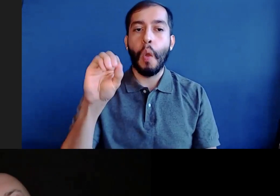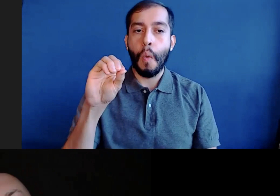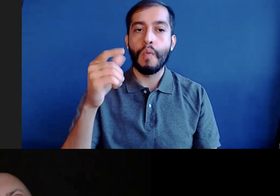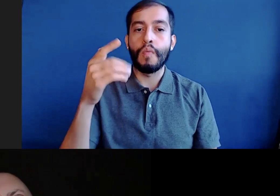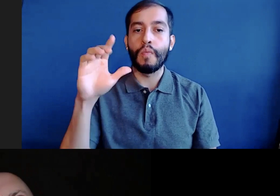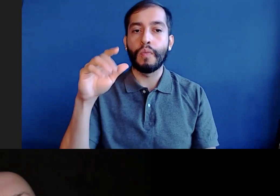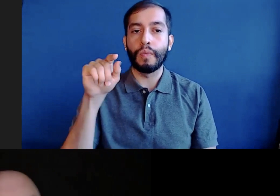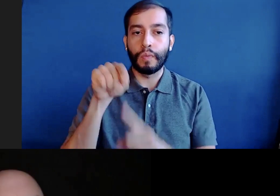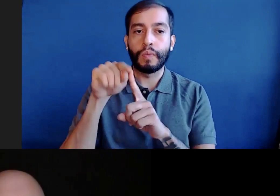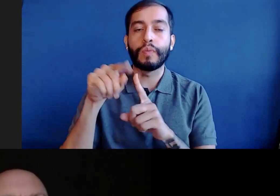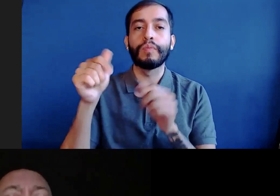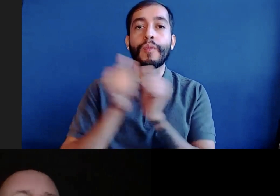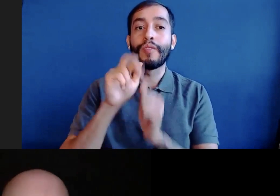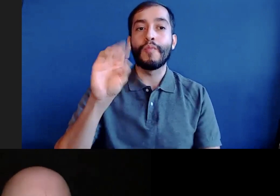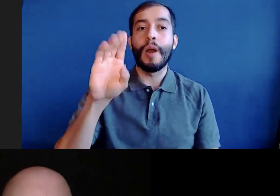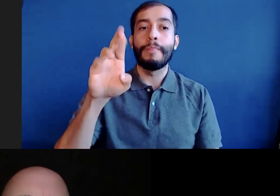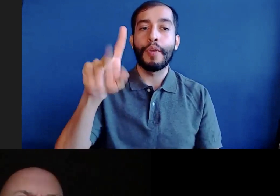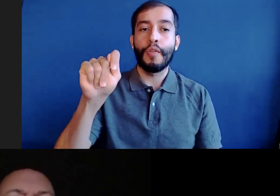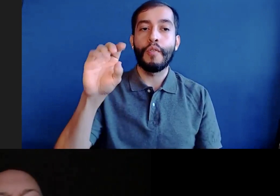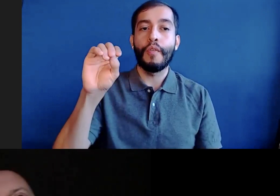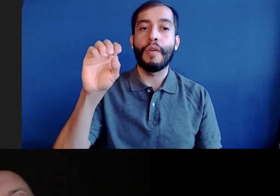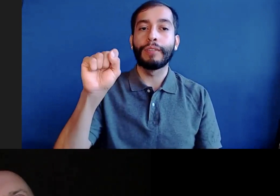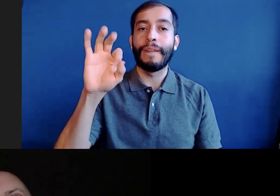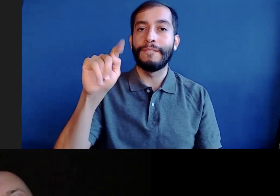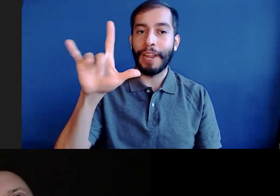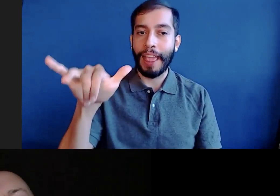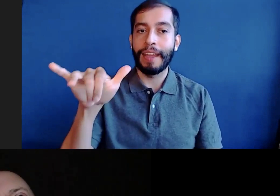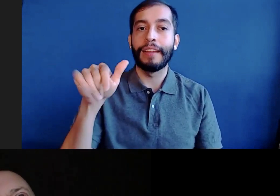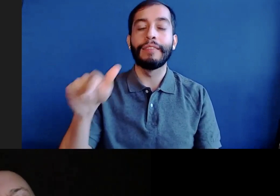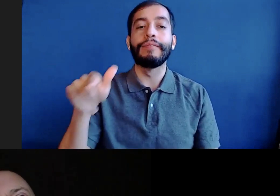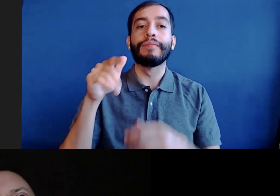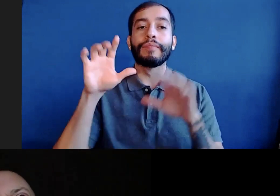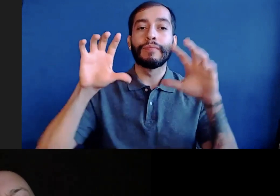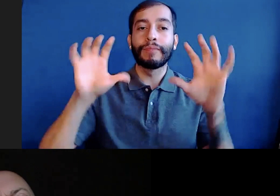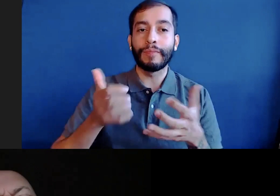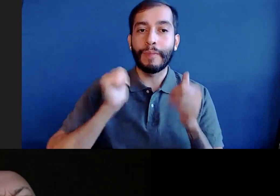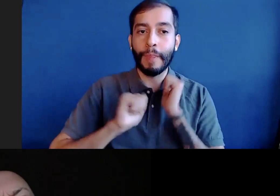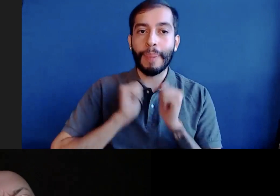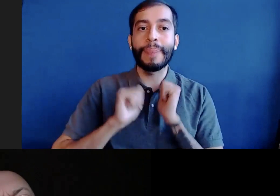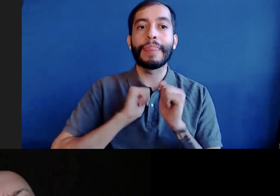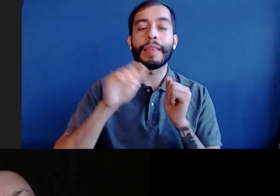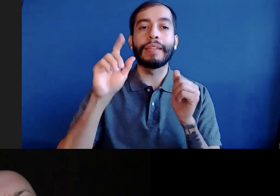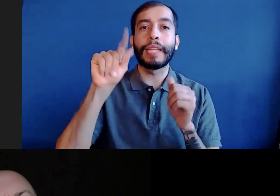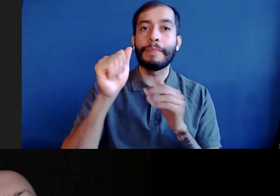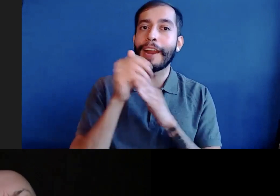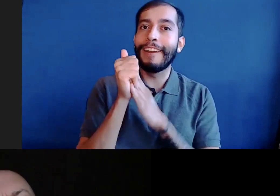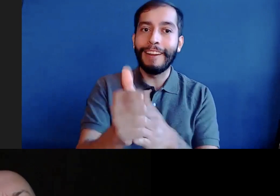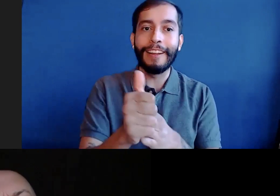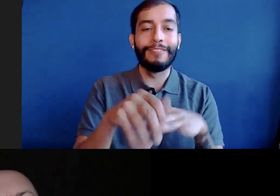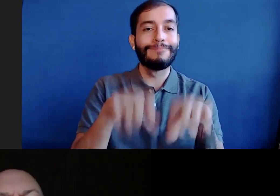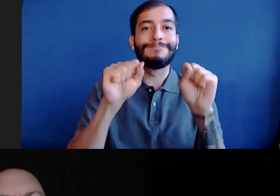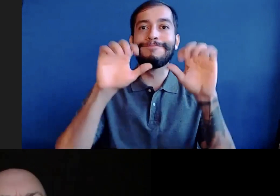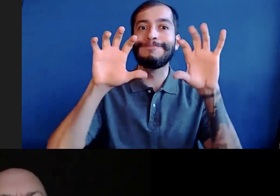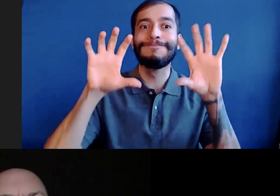they wanted to change their direction, a disability-led theatre company. And we kind of said, oh, what should we make the first